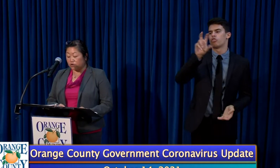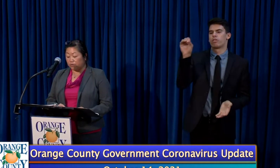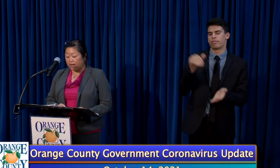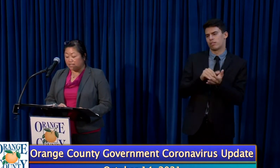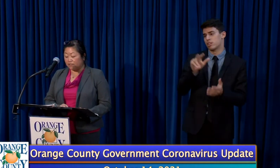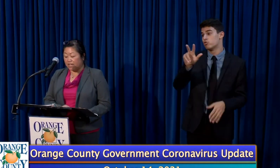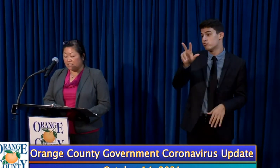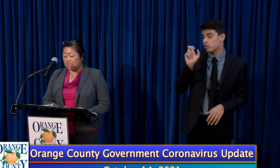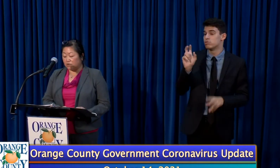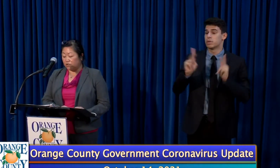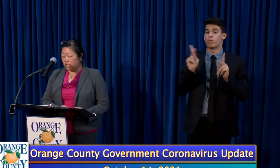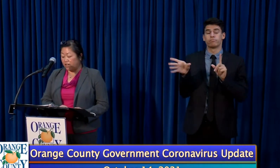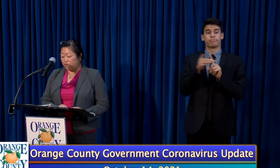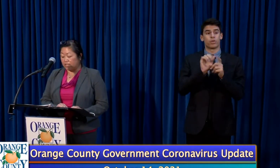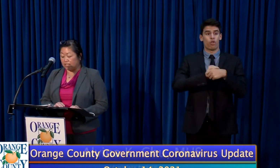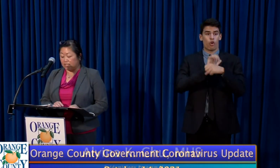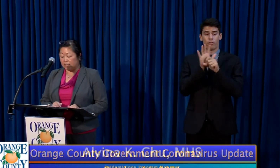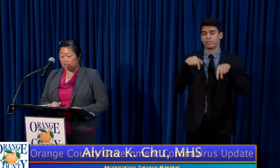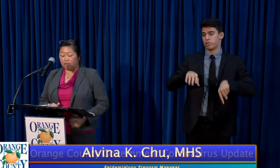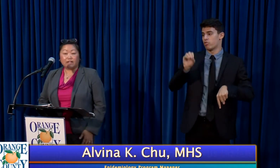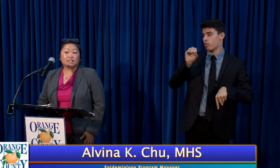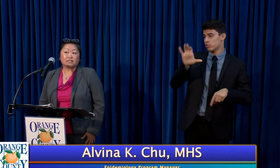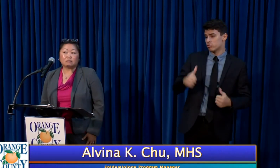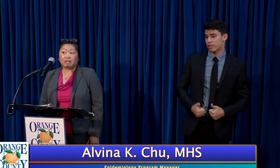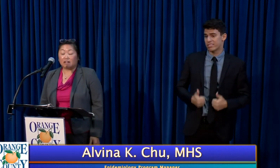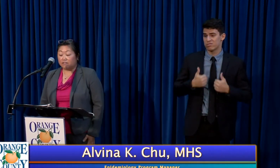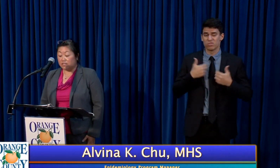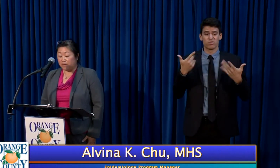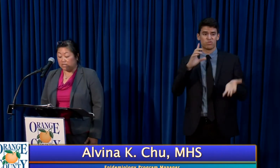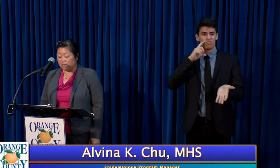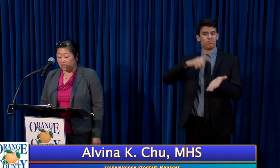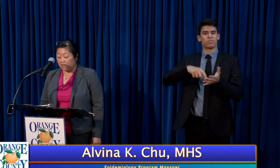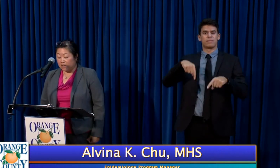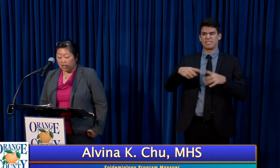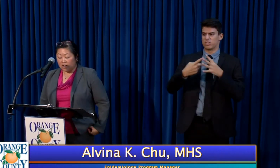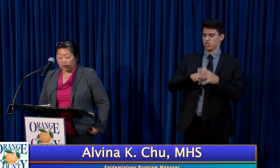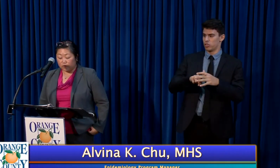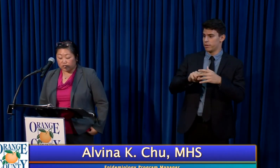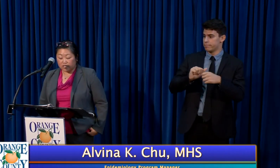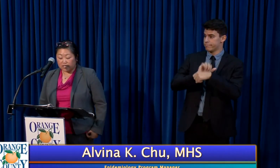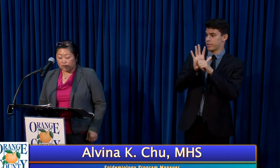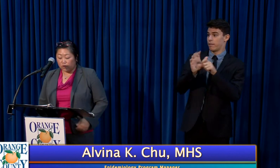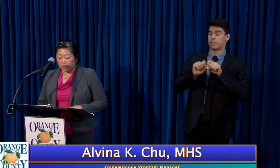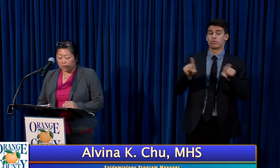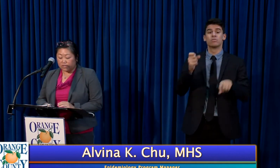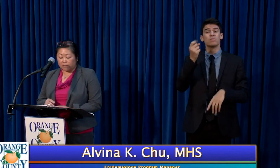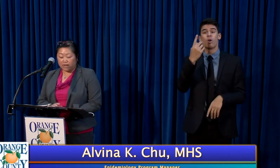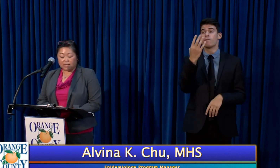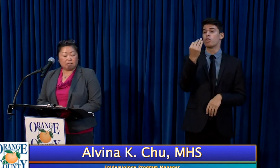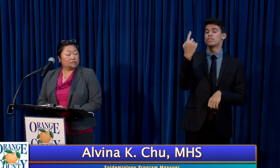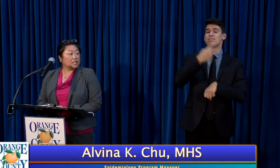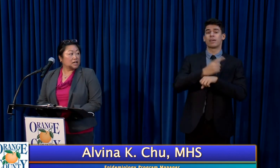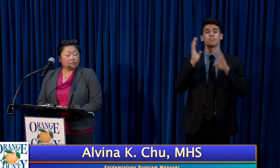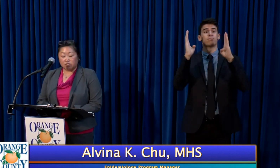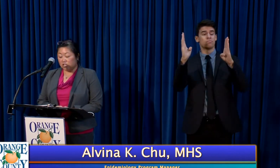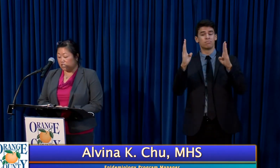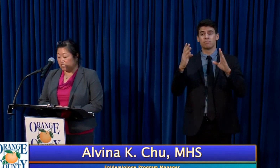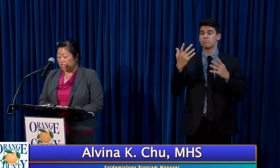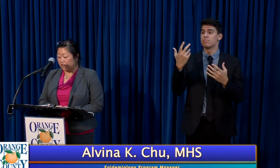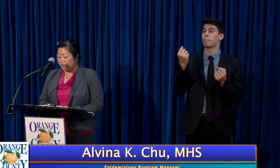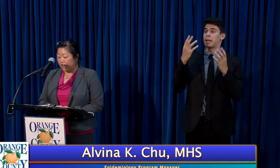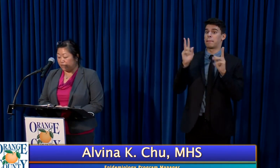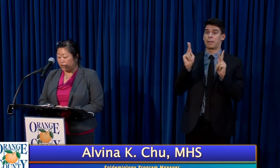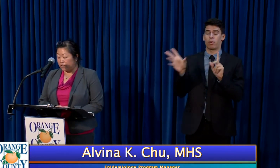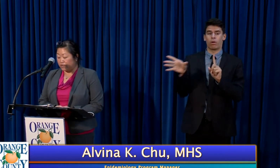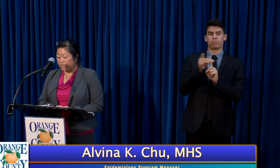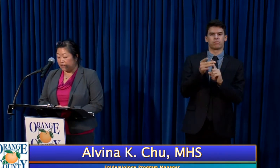230,300 total positive cases in Orange County residents identified since the beginning of this pandemic. Our 14-day rolling percent positivity average is